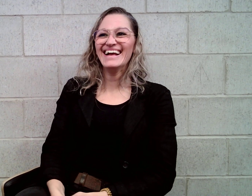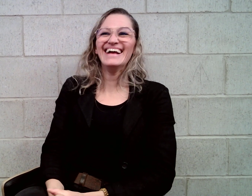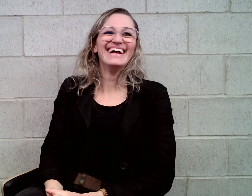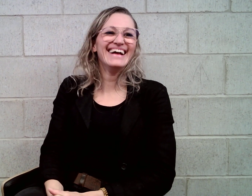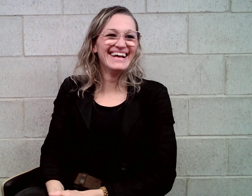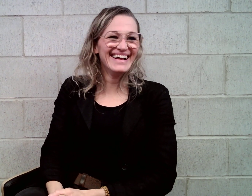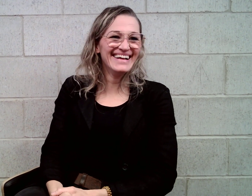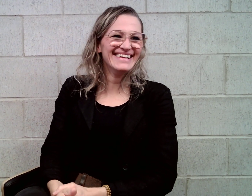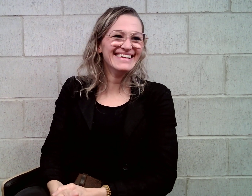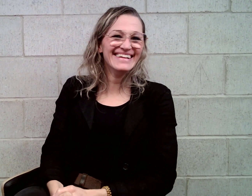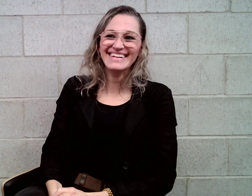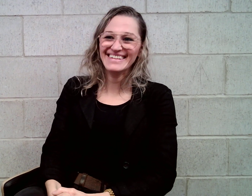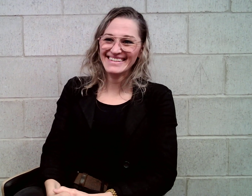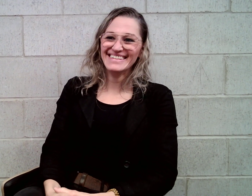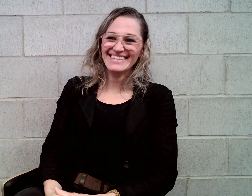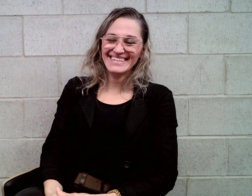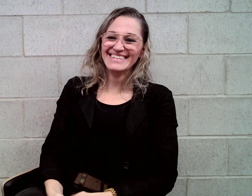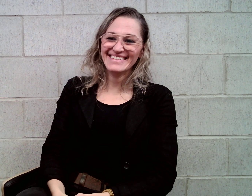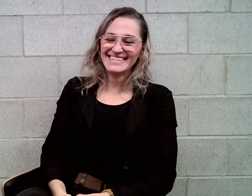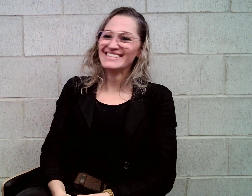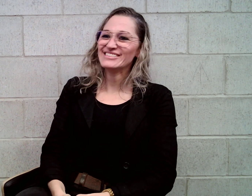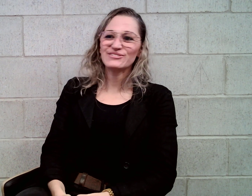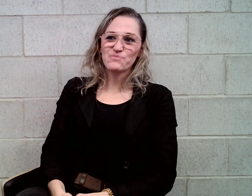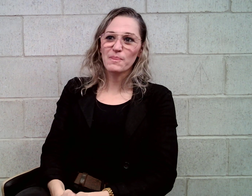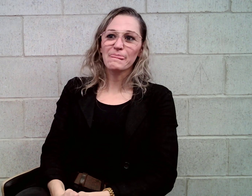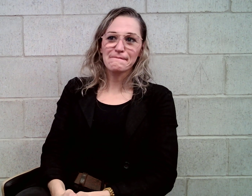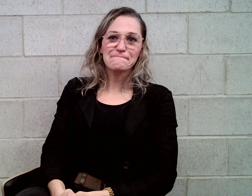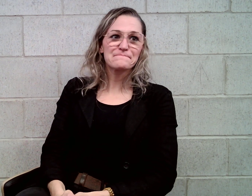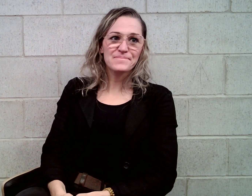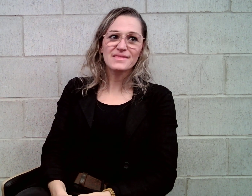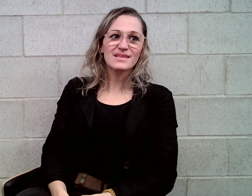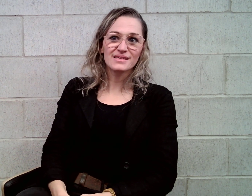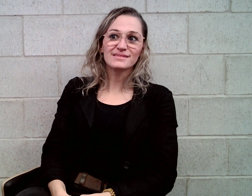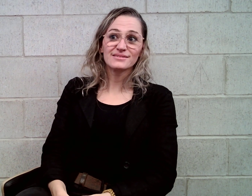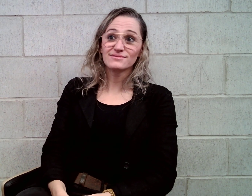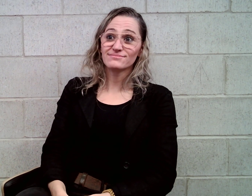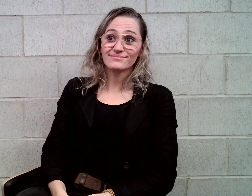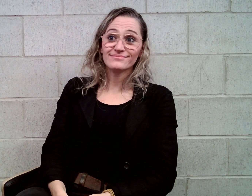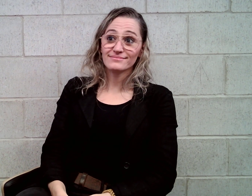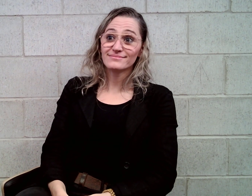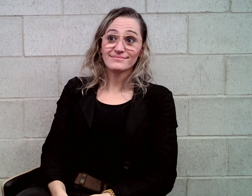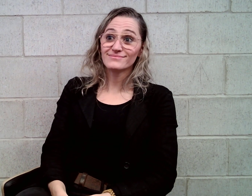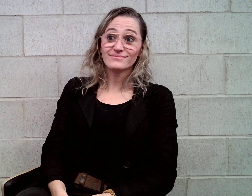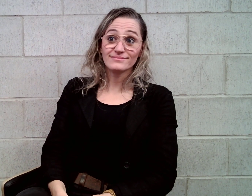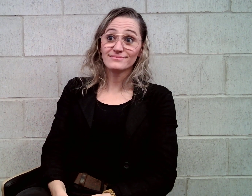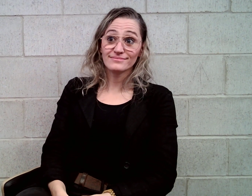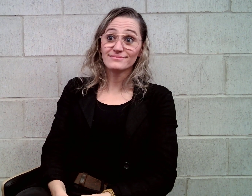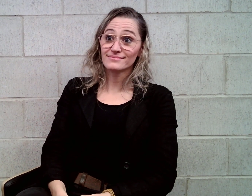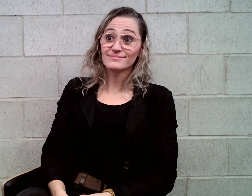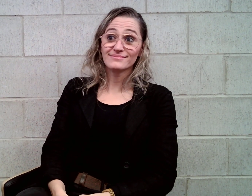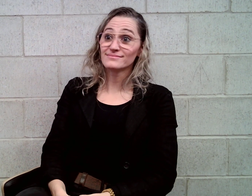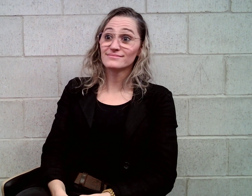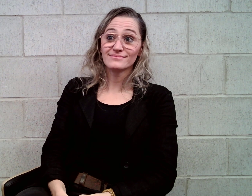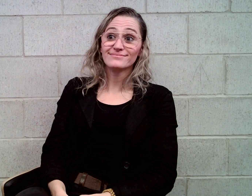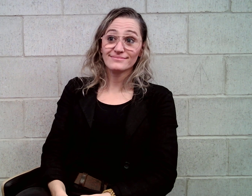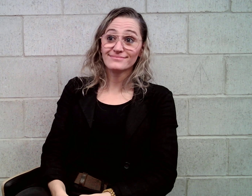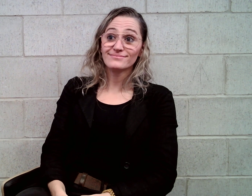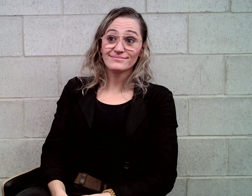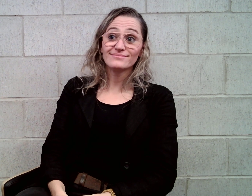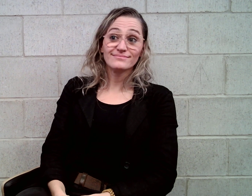just walked behind you to my death. It was just, it's one of my favorite scenes to do as well, and I don't speak